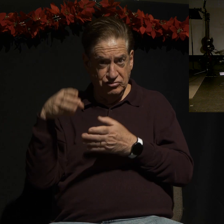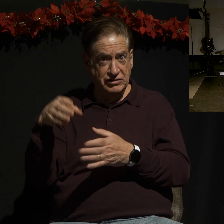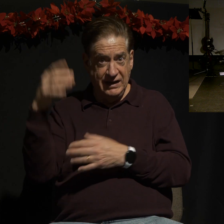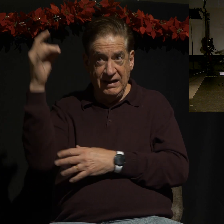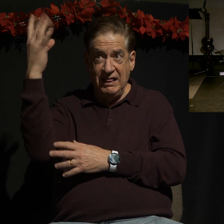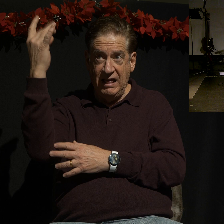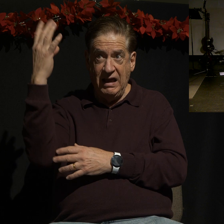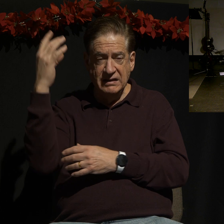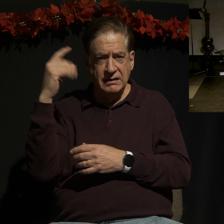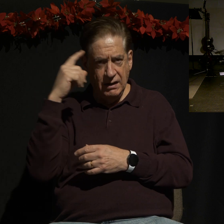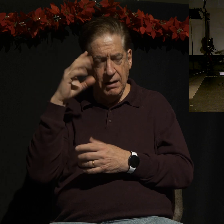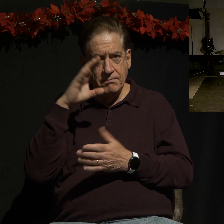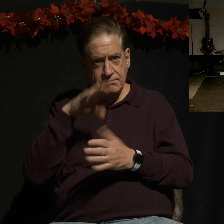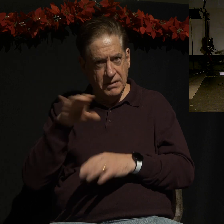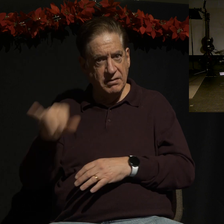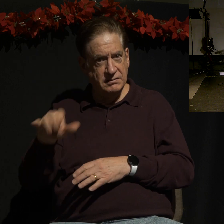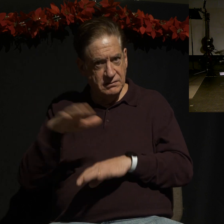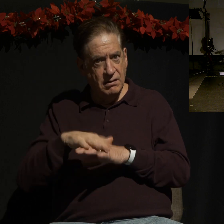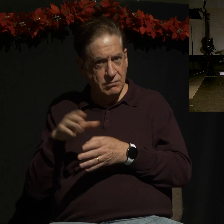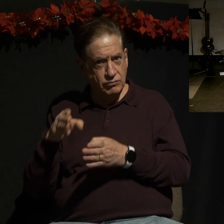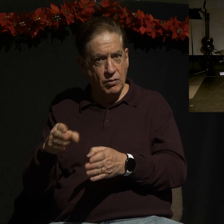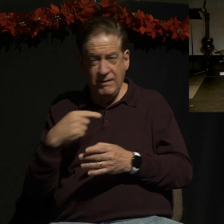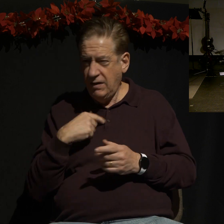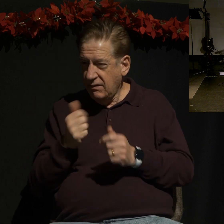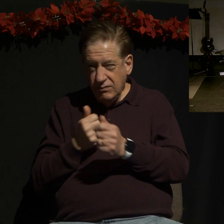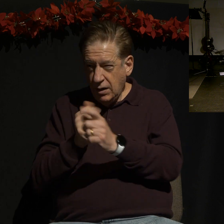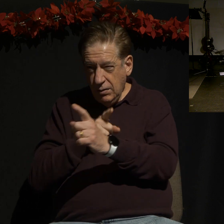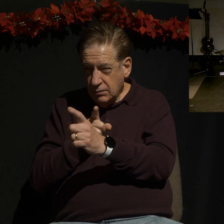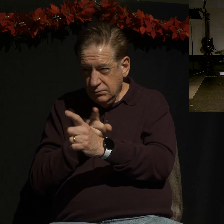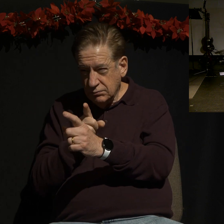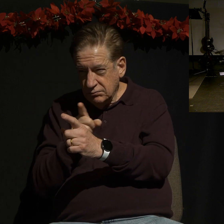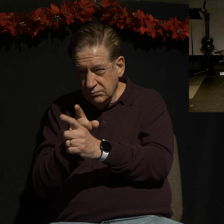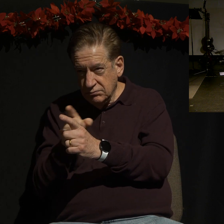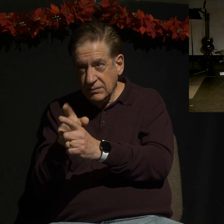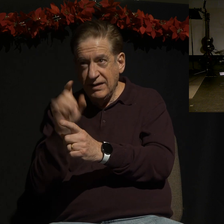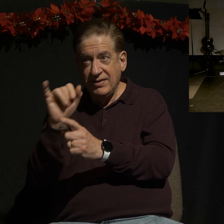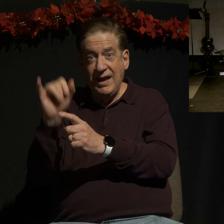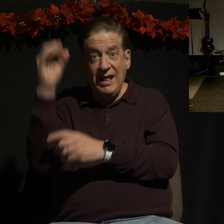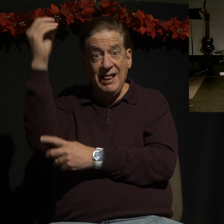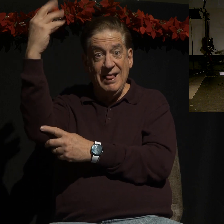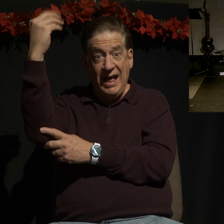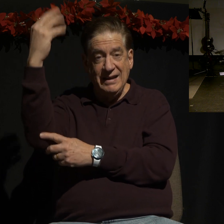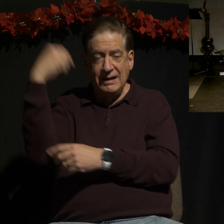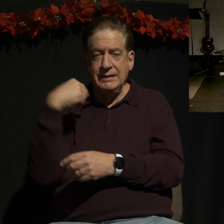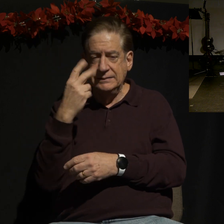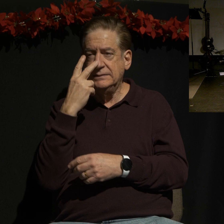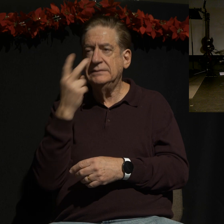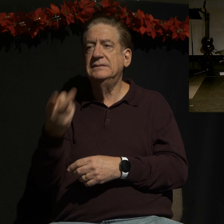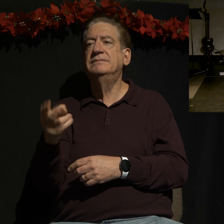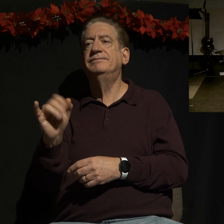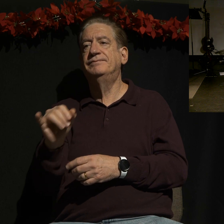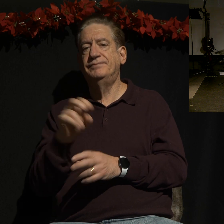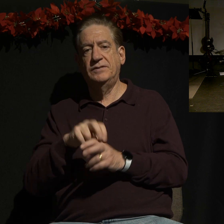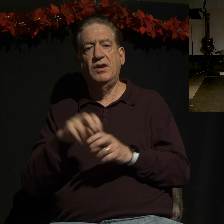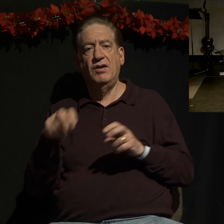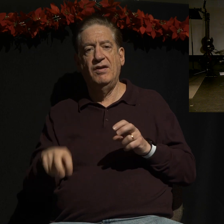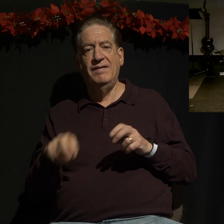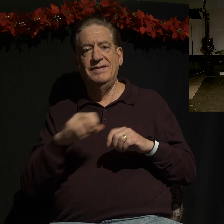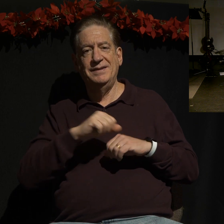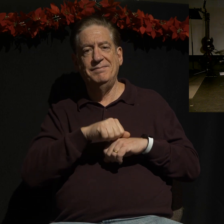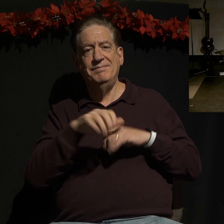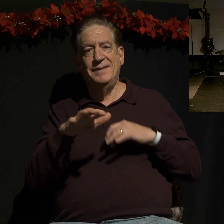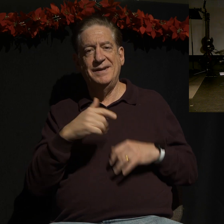that street light is on the road. And if I just follow and go to that street light, I will get off of this mountain that I'm